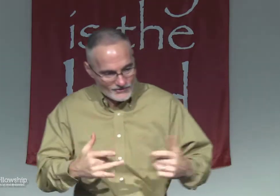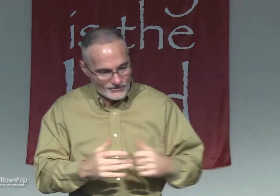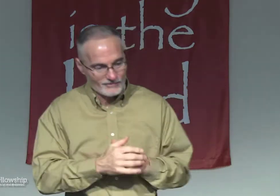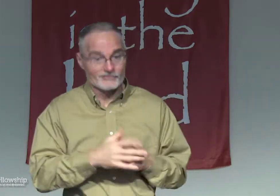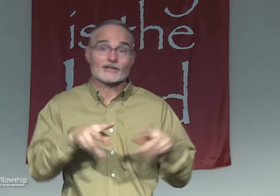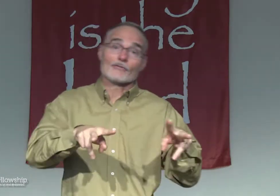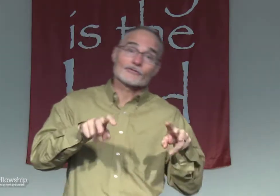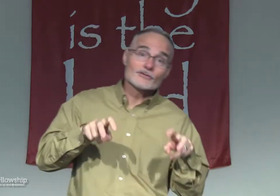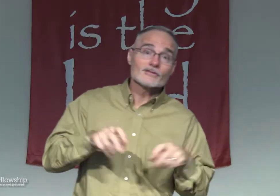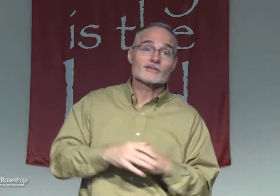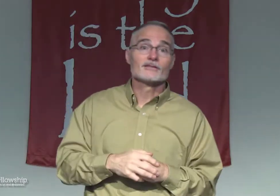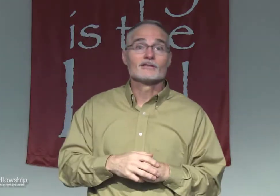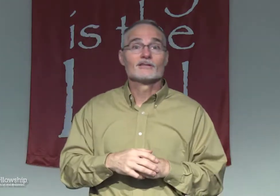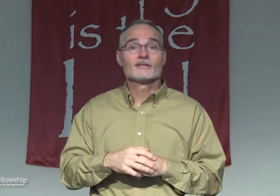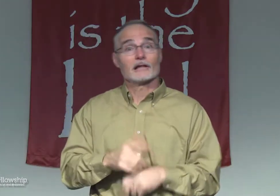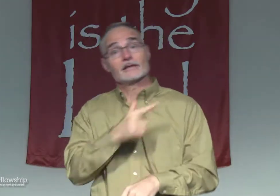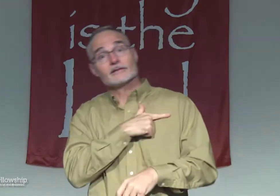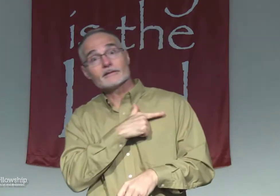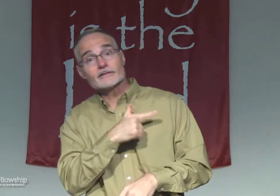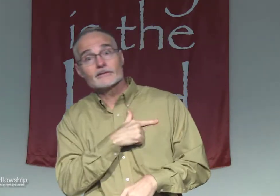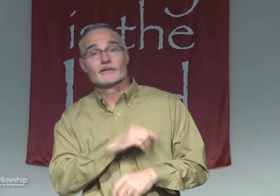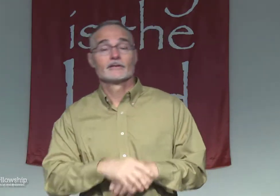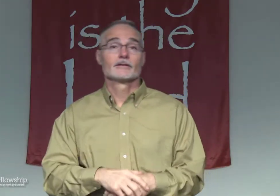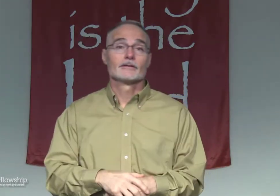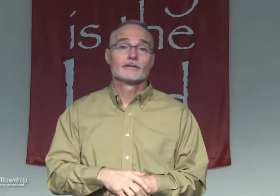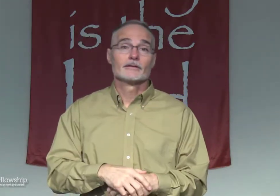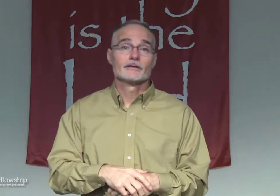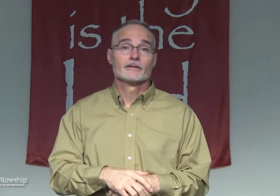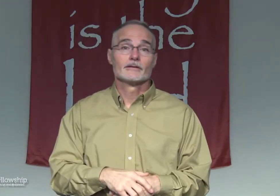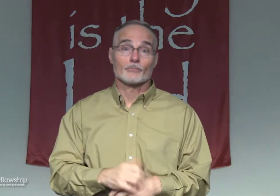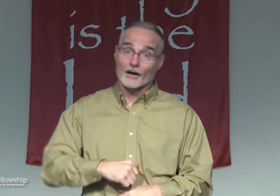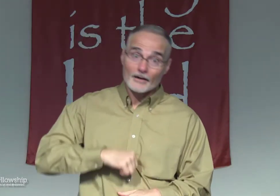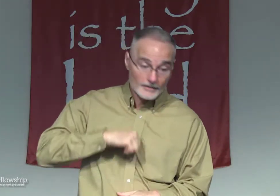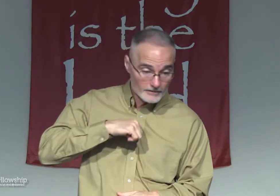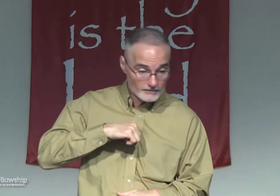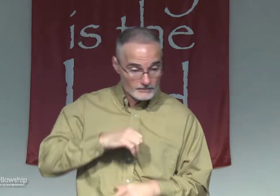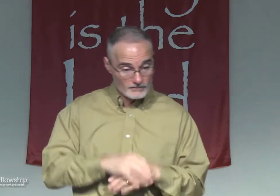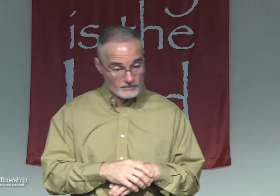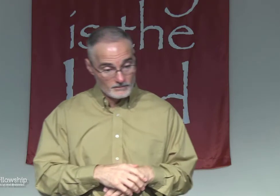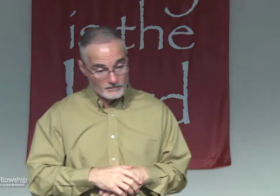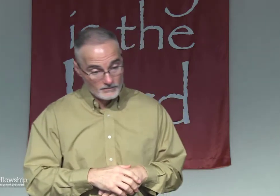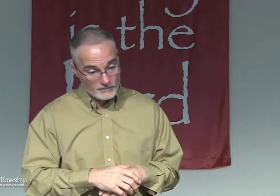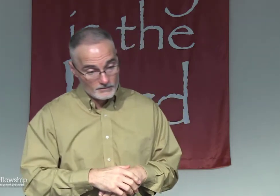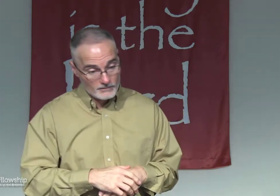even with people that we love and care about, right? We're selfish, we're lazy, we have pride.